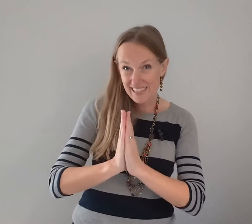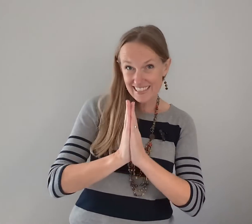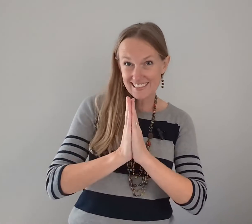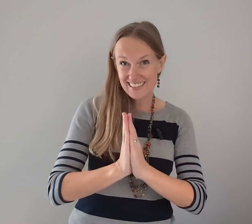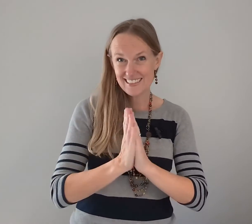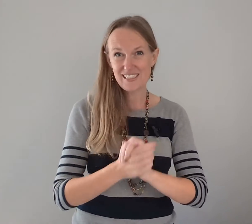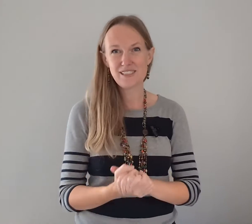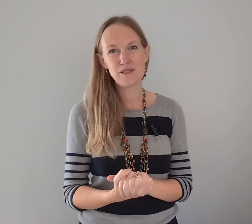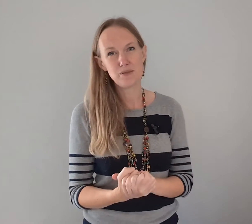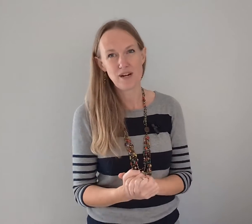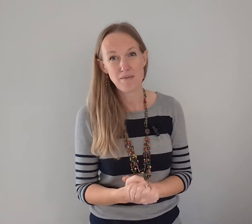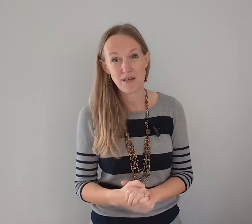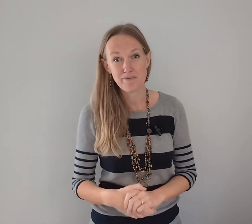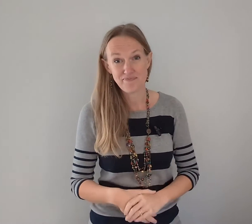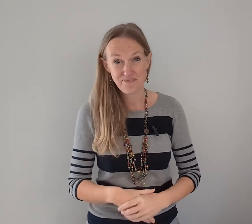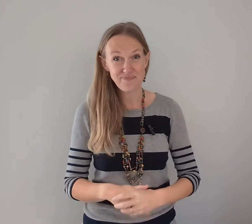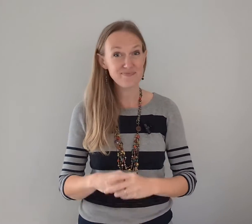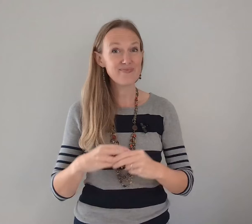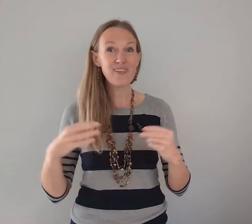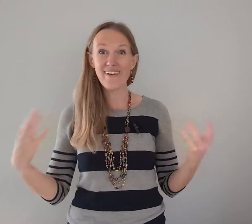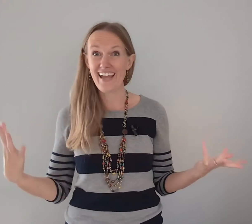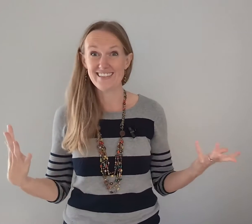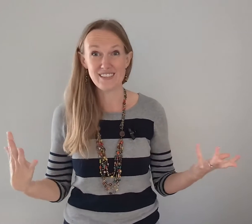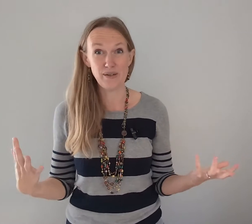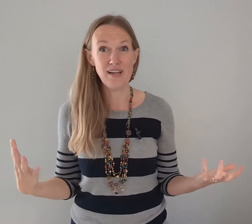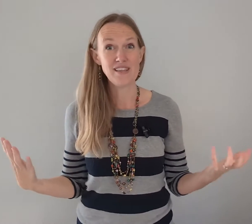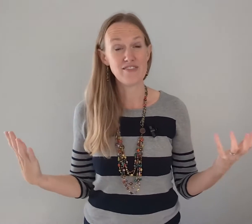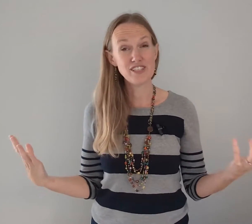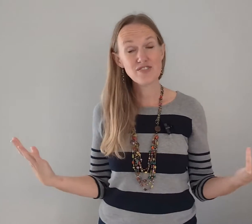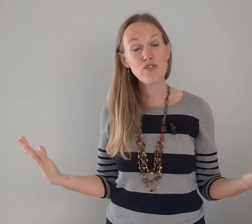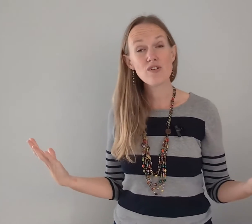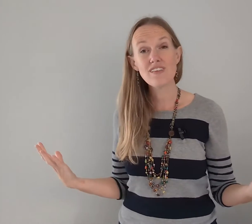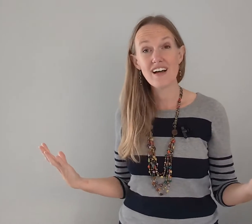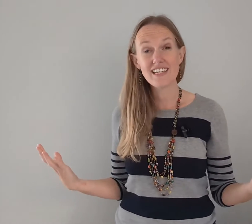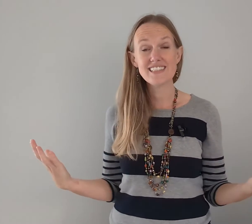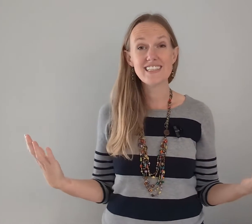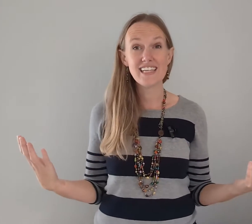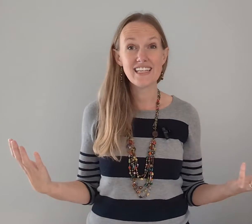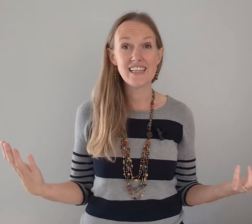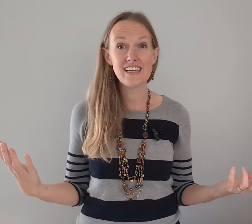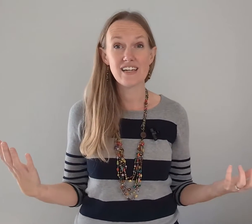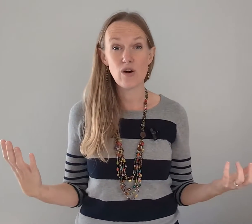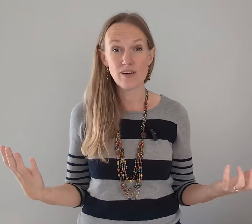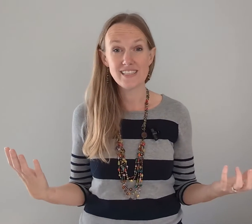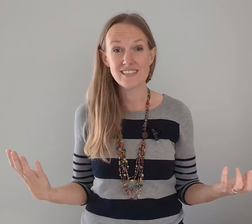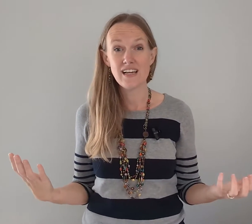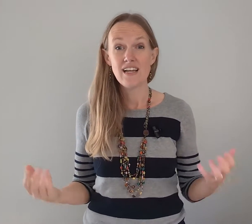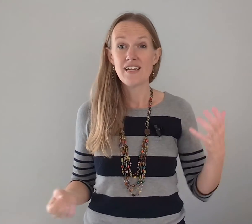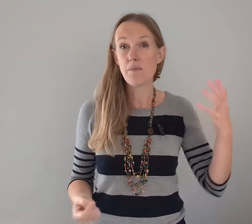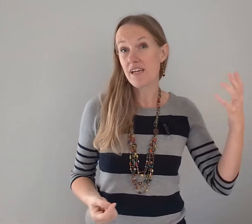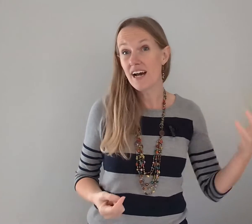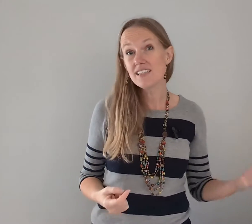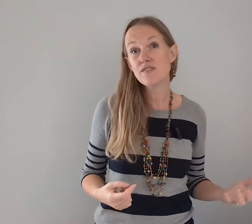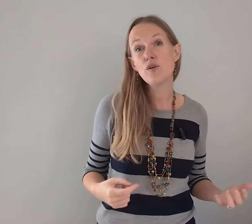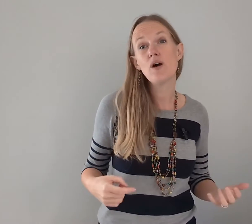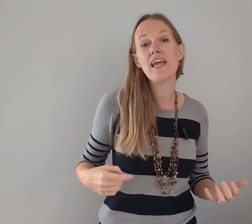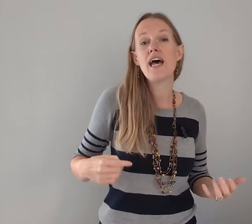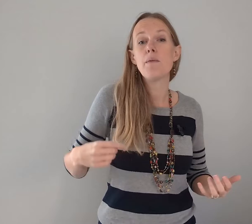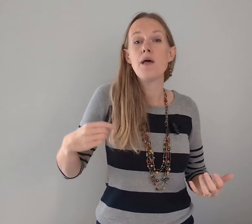please consider subscribing. Okay, so the first 4 lines in the chorus, not because of who I am,